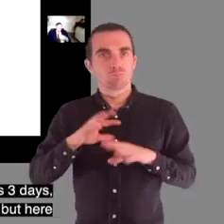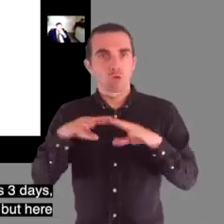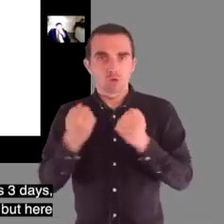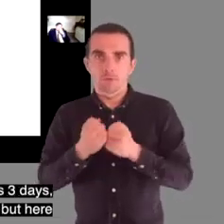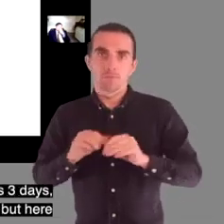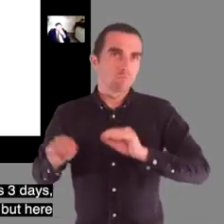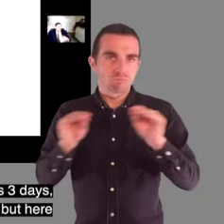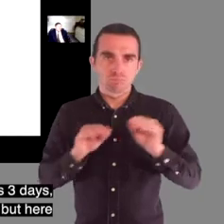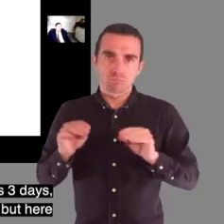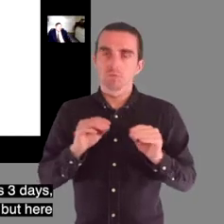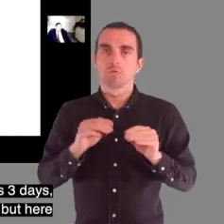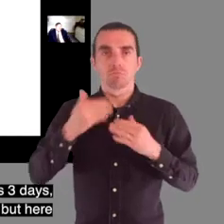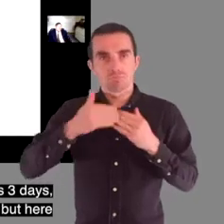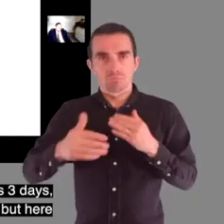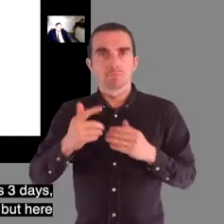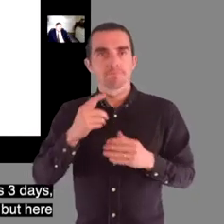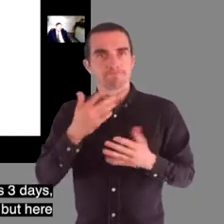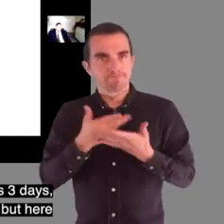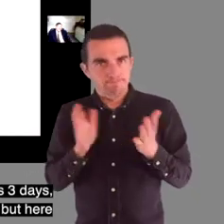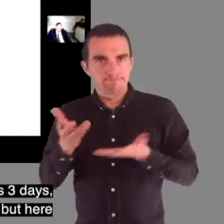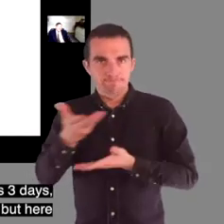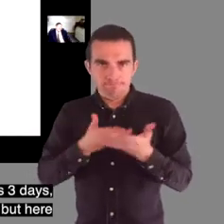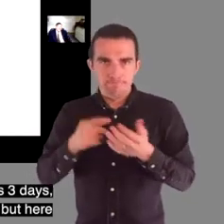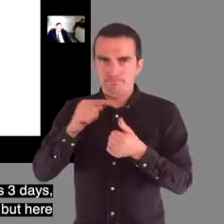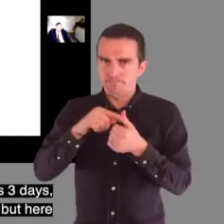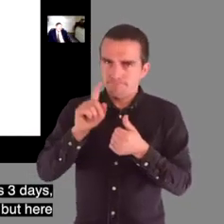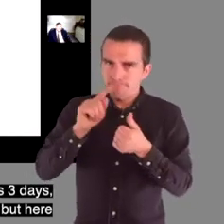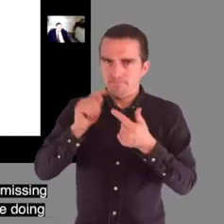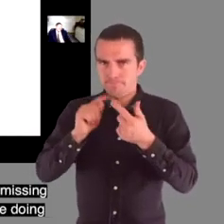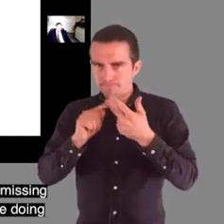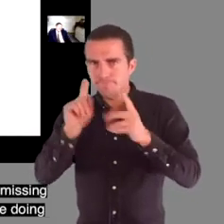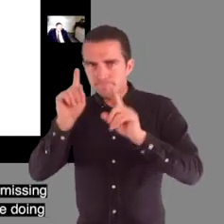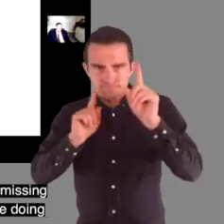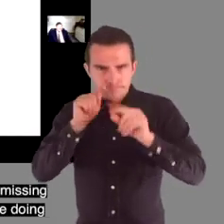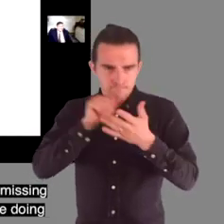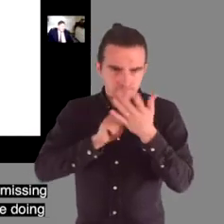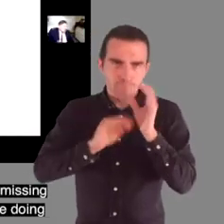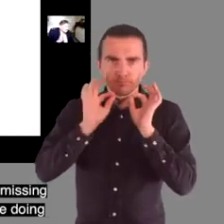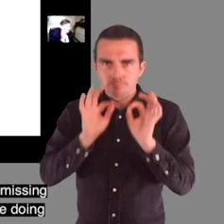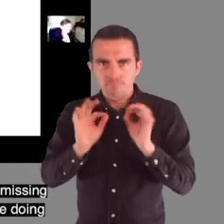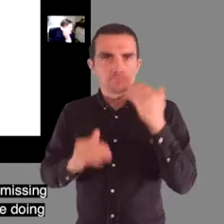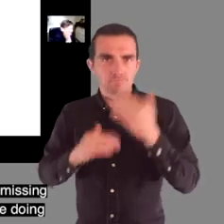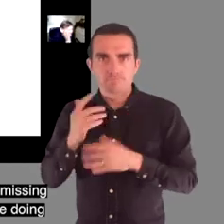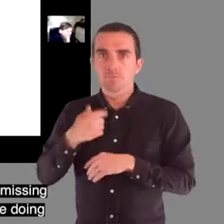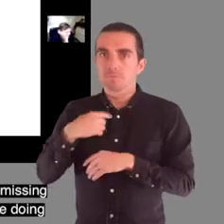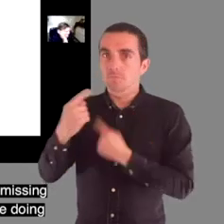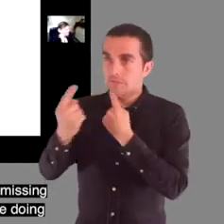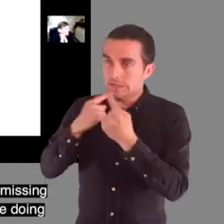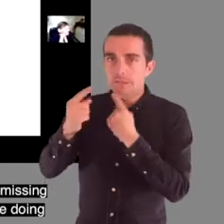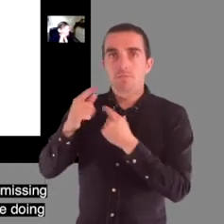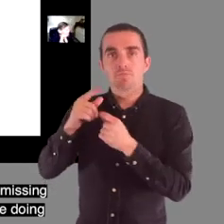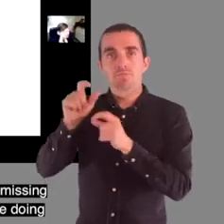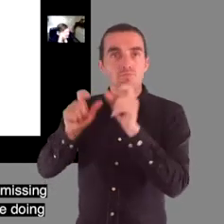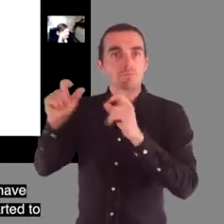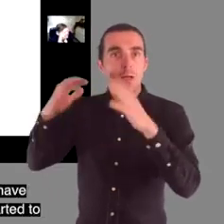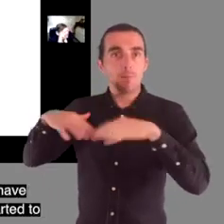Those workshops used to be 3 days. Honest workshops where we say, but here you are missing, here you are not missing, and all those things. And